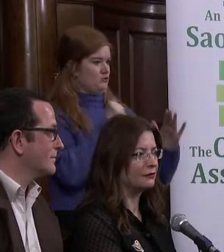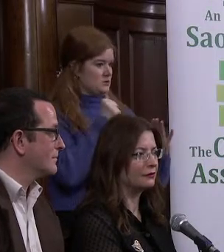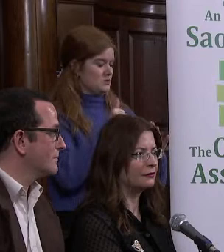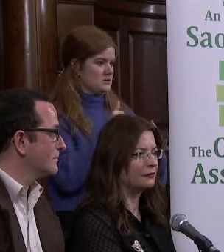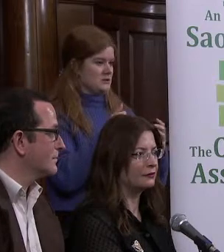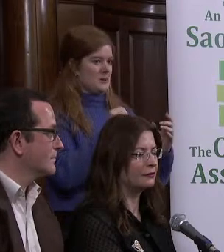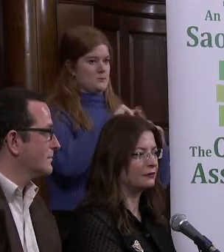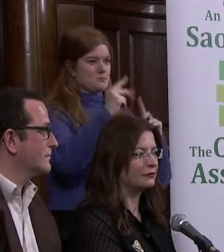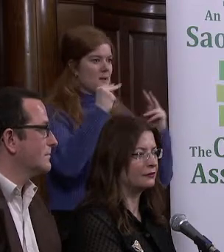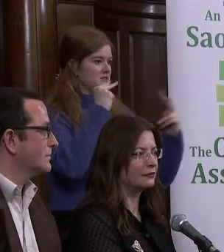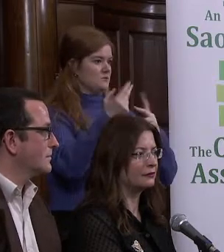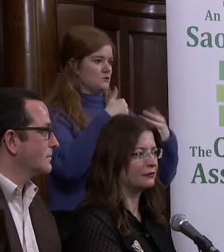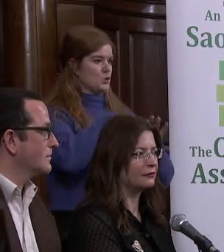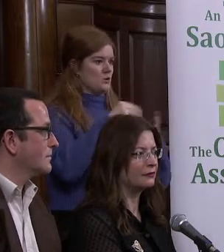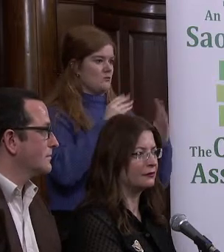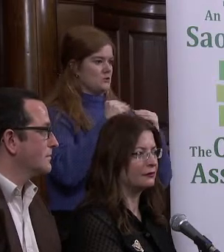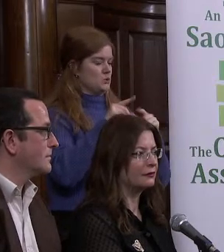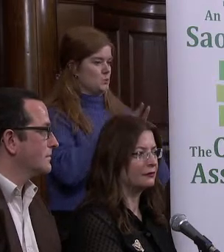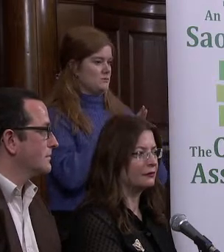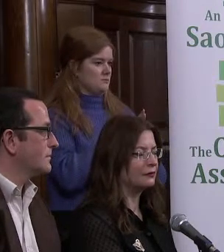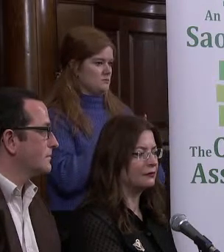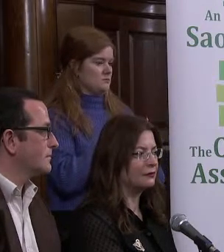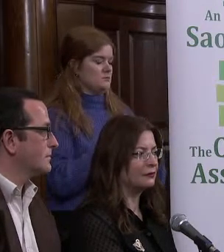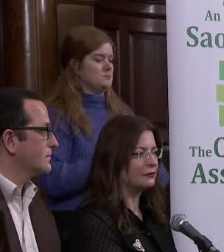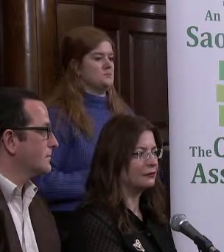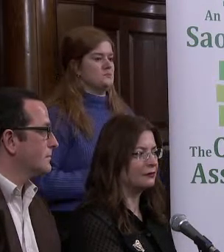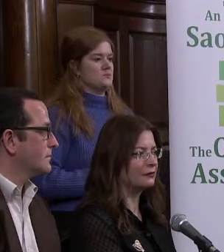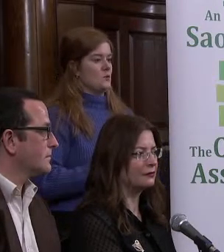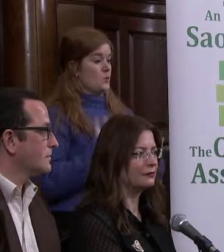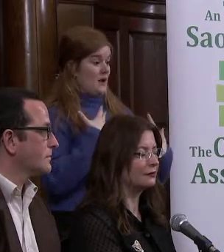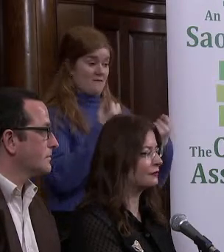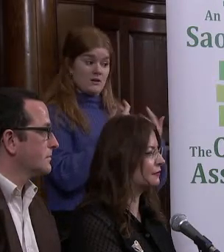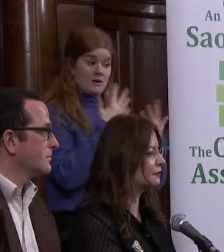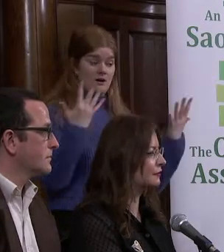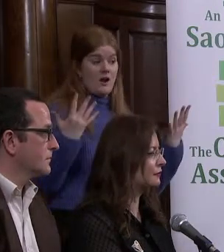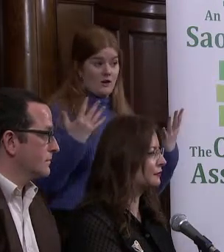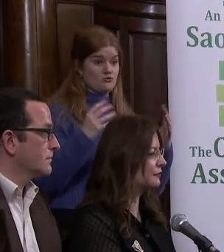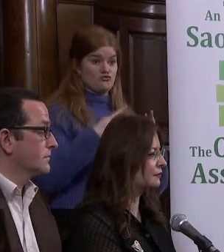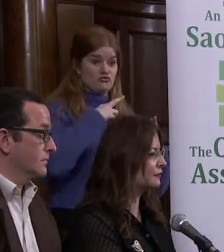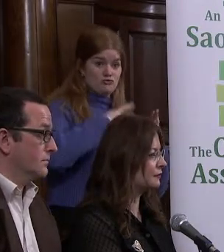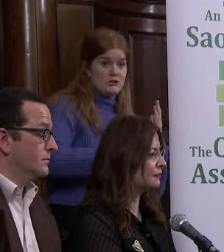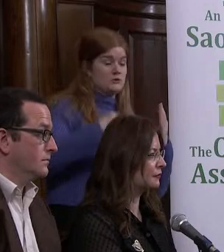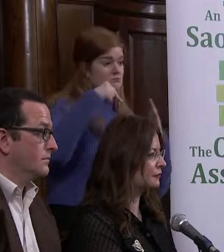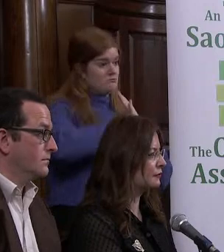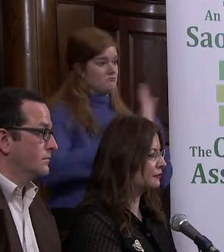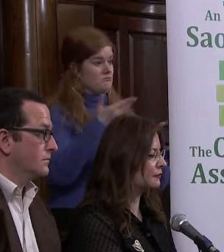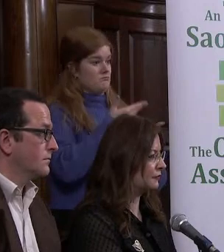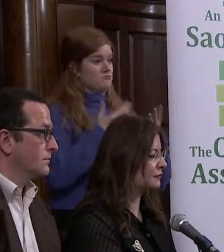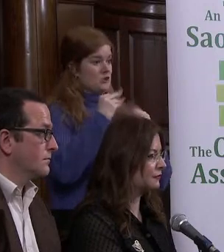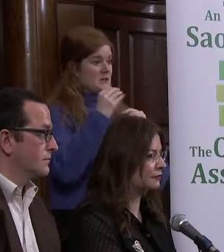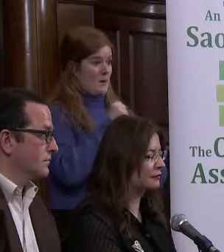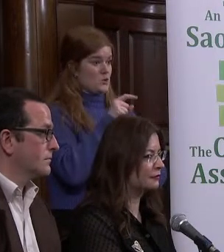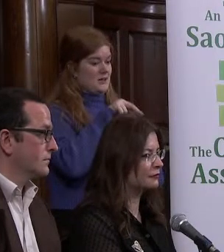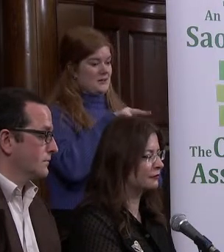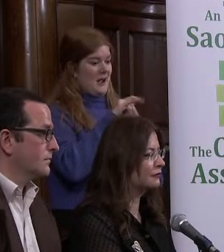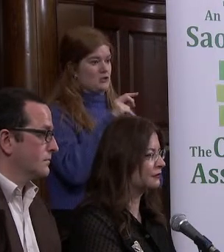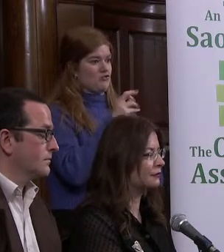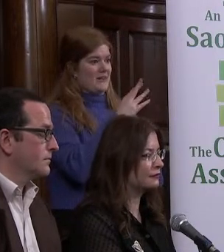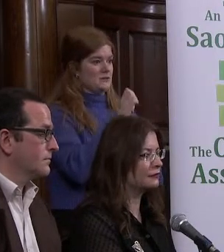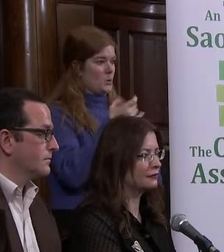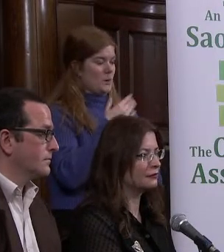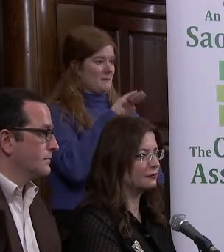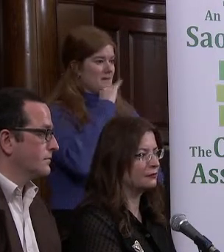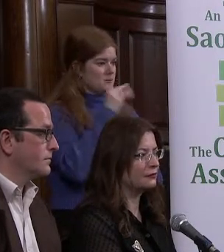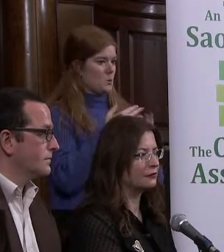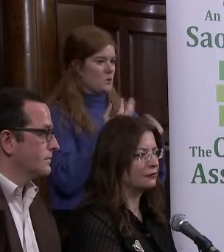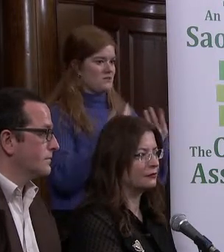experiences and perspectives as possible in that. And we had a lot of robust conversations around nitrates and what is